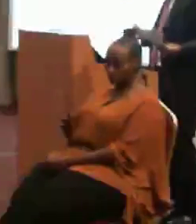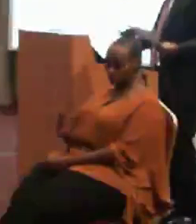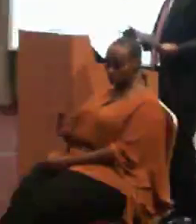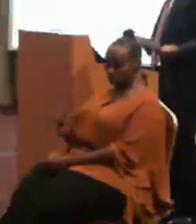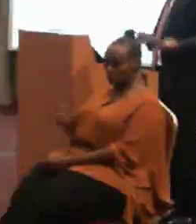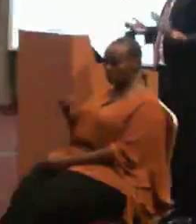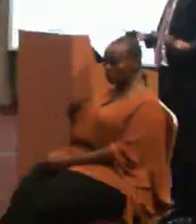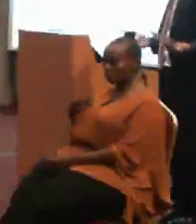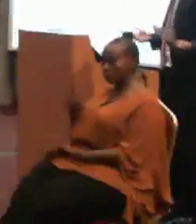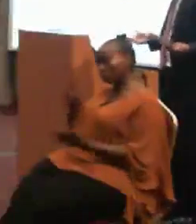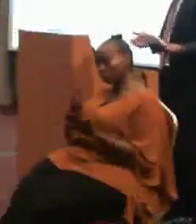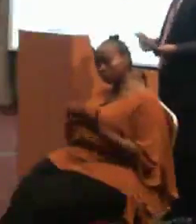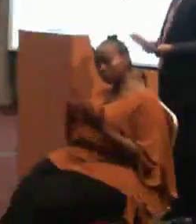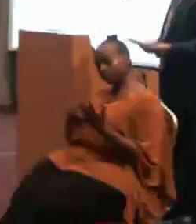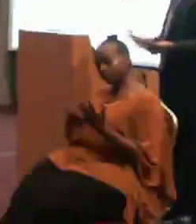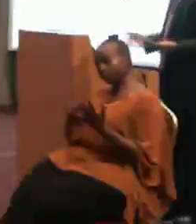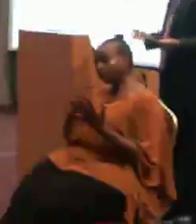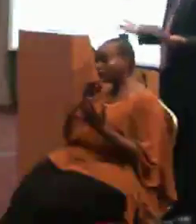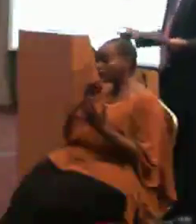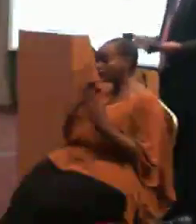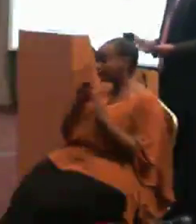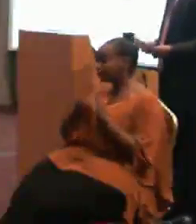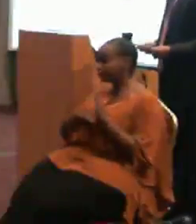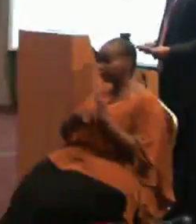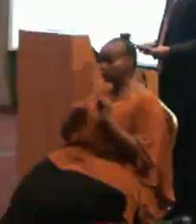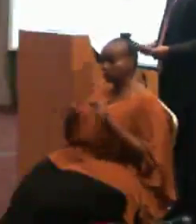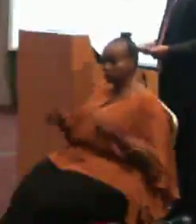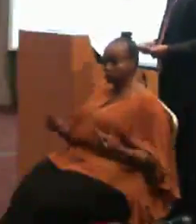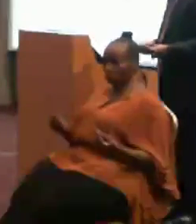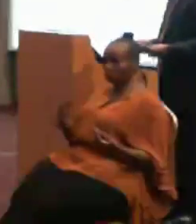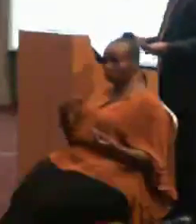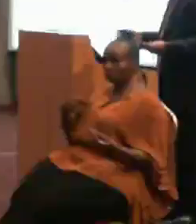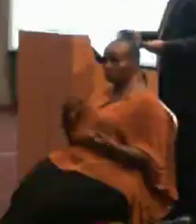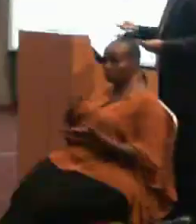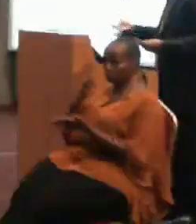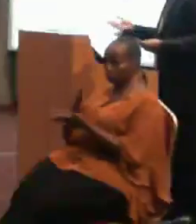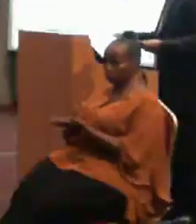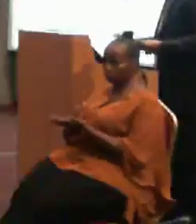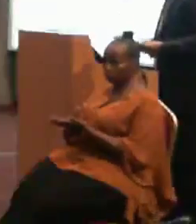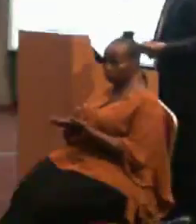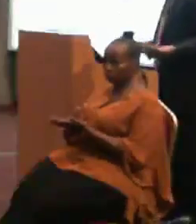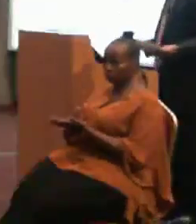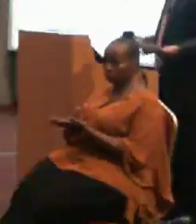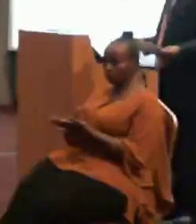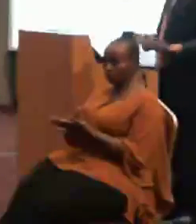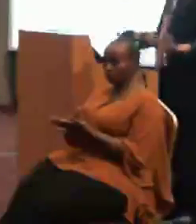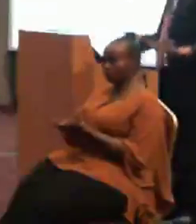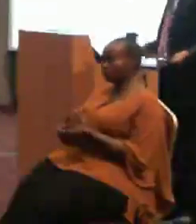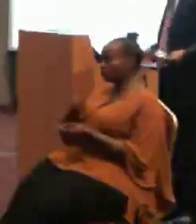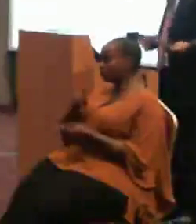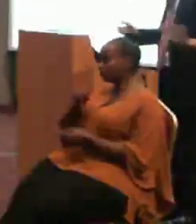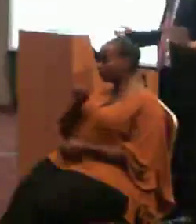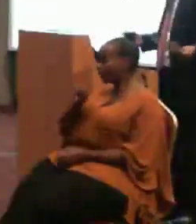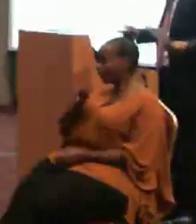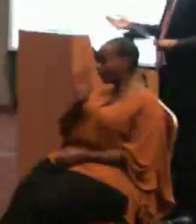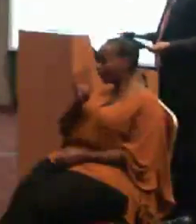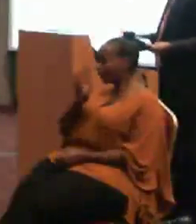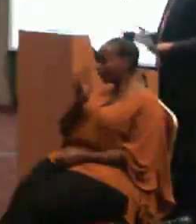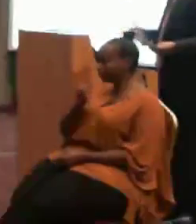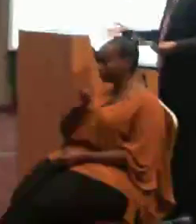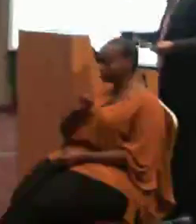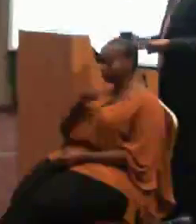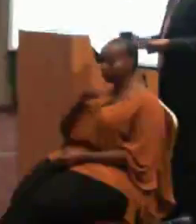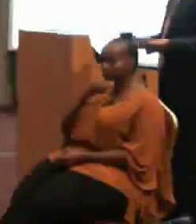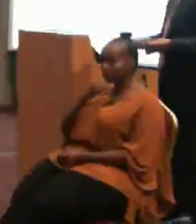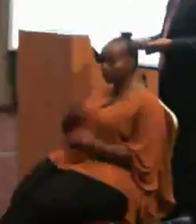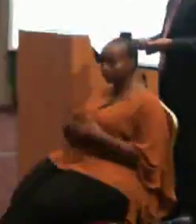will never entice, or just the tariff at this stage. I mean, being quite honest, the tariffs at this stage won't entice anyone to either come